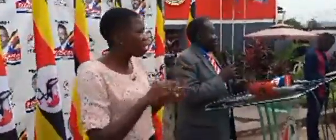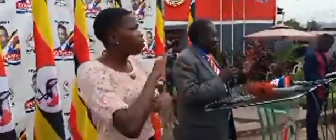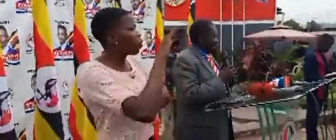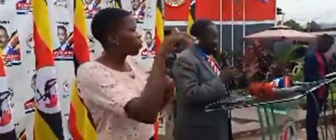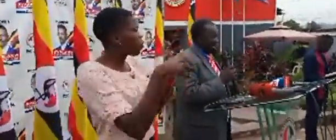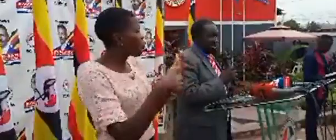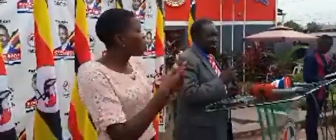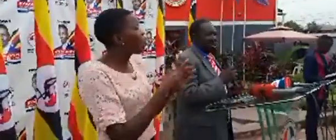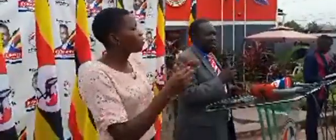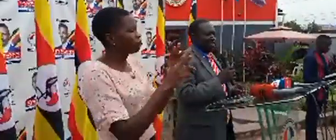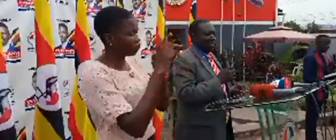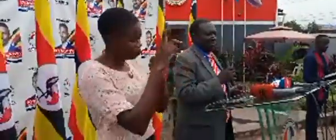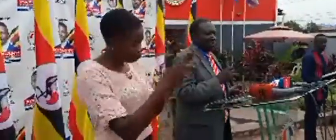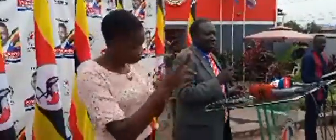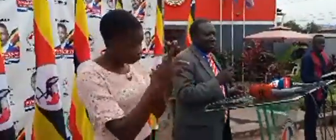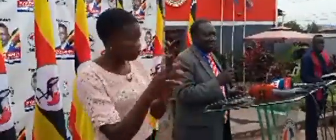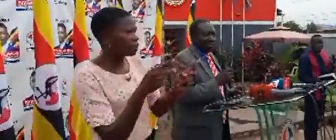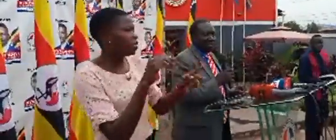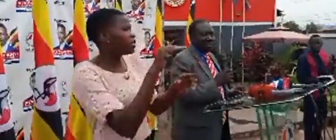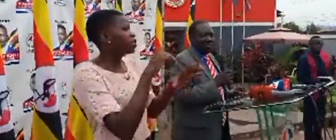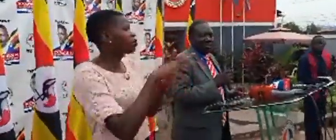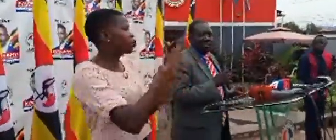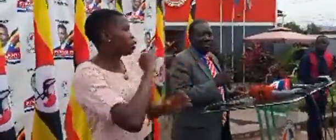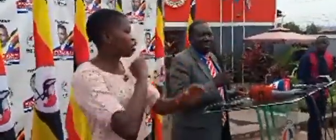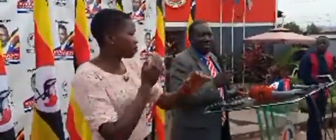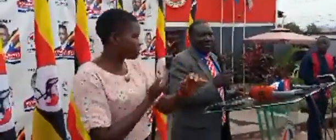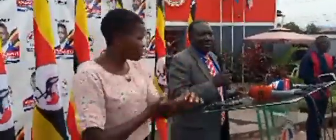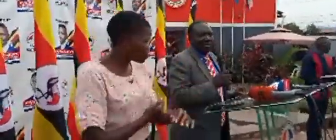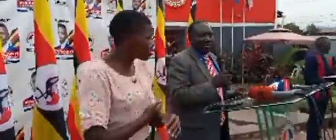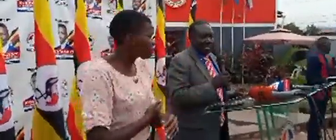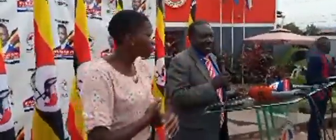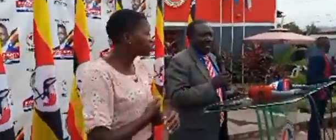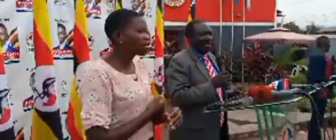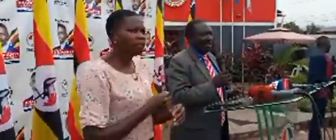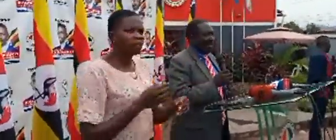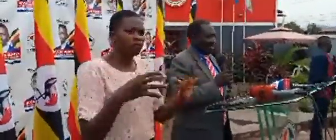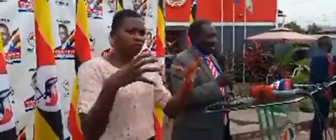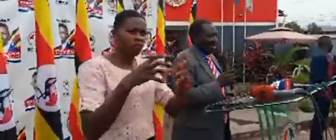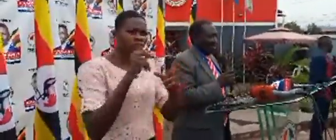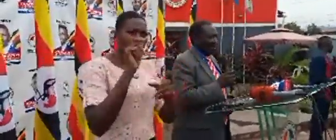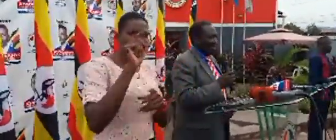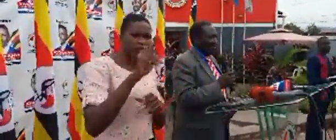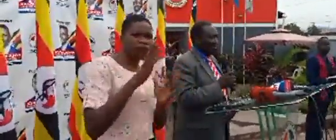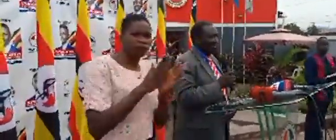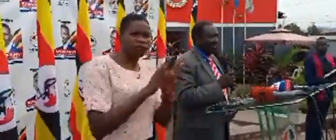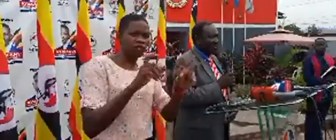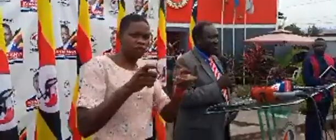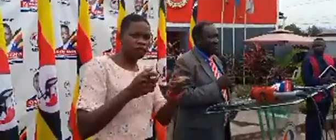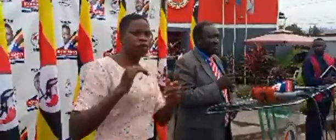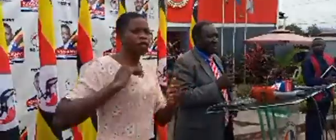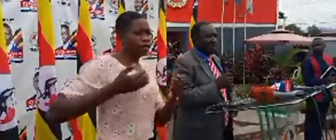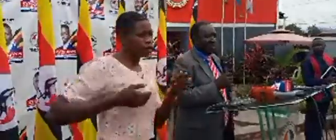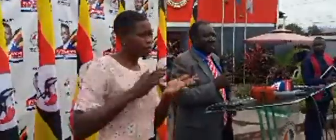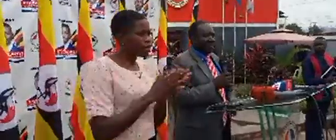all the dignitaries in your respective capacities, media, ladies and gentlemen,